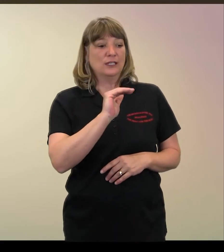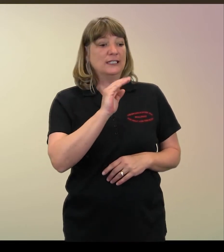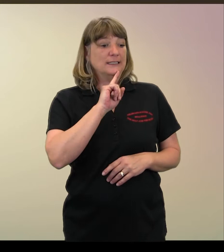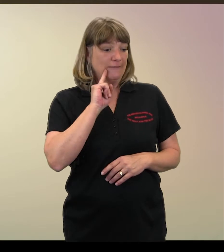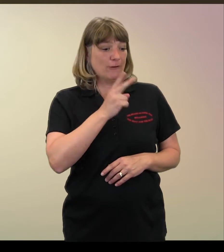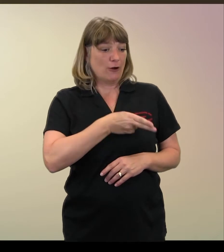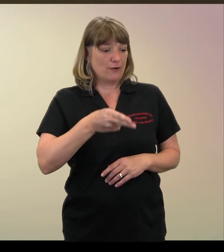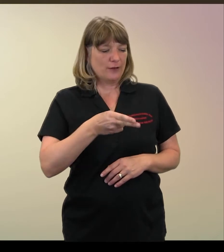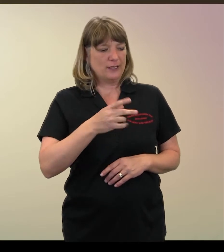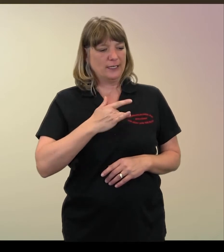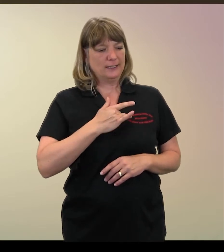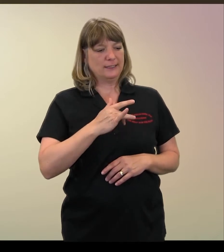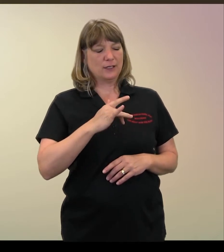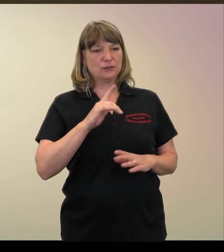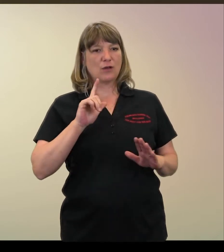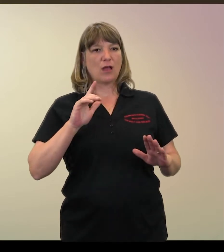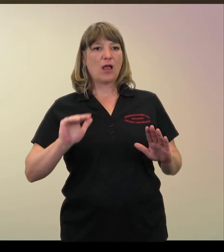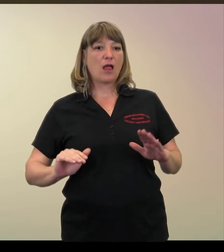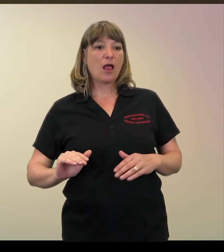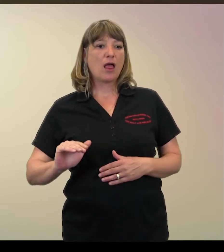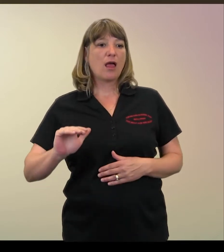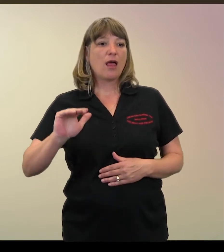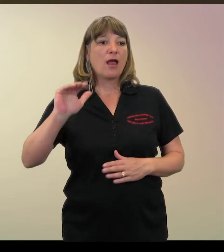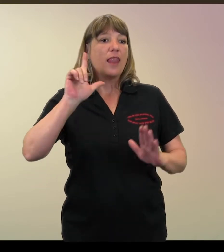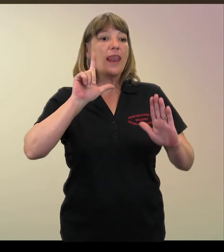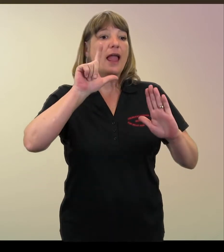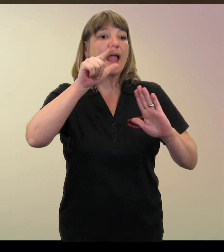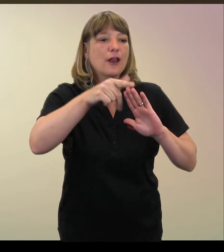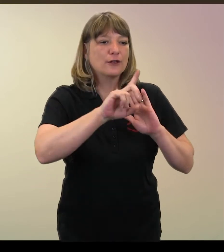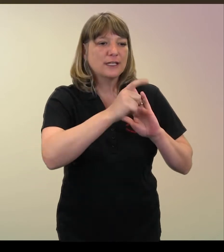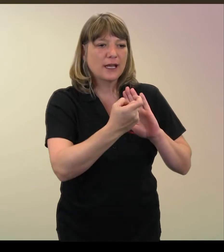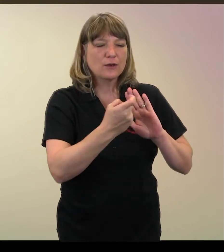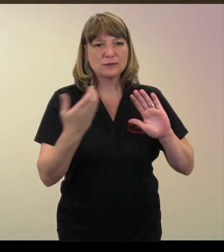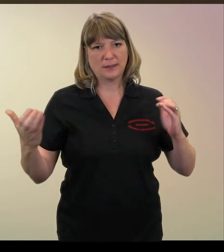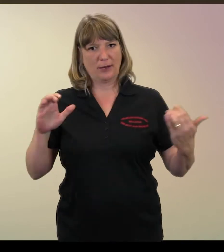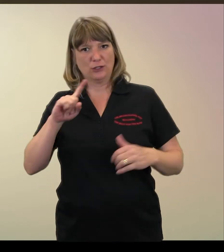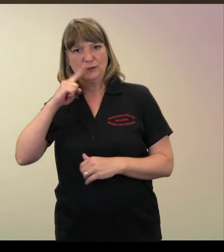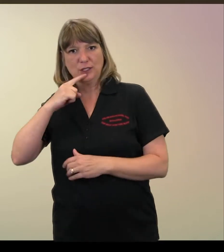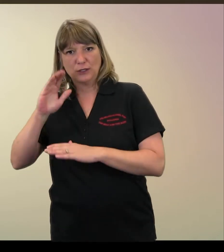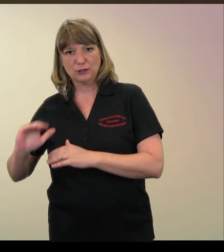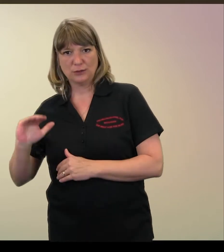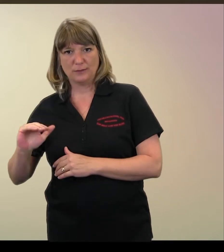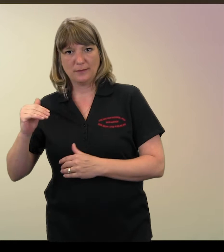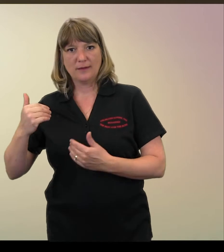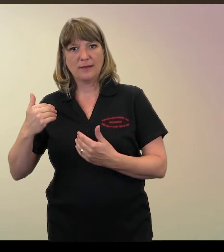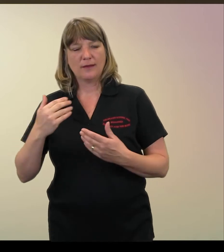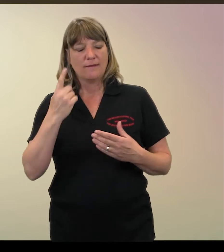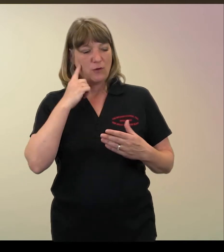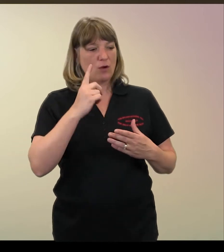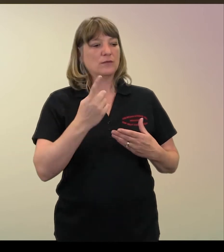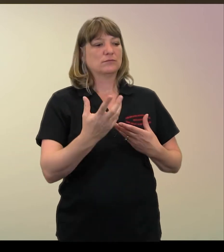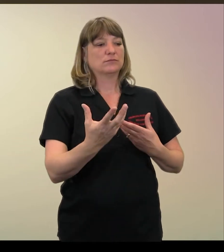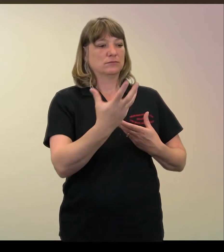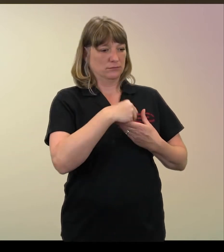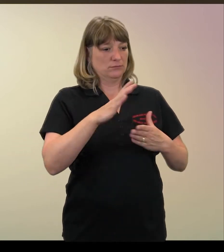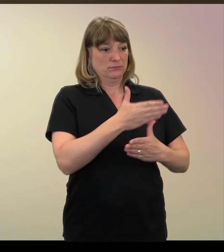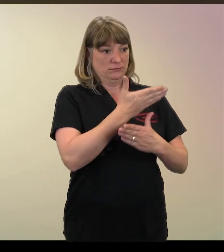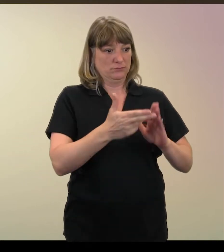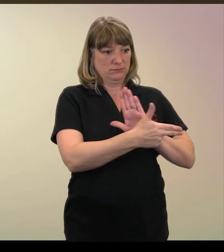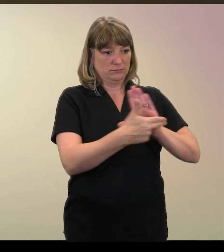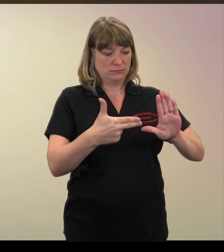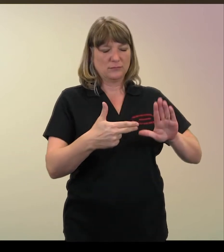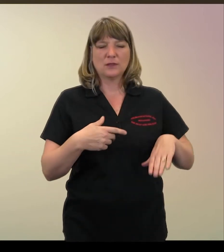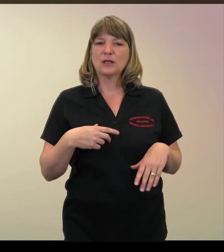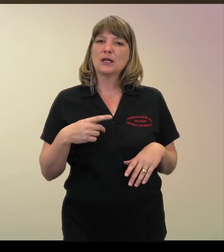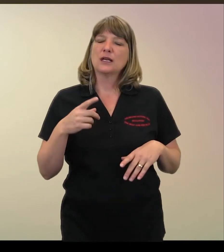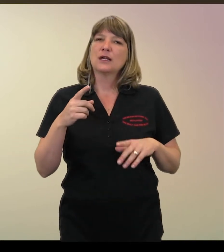deaf and hard of hearing tend to be diagnosed later than hearing children with an autism spectrum disorder.